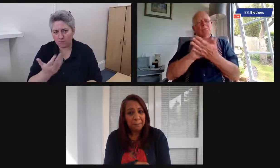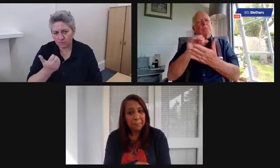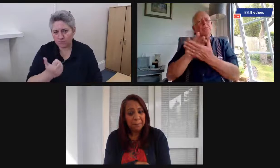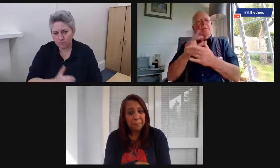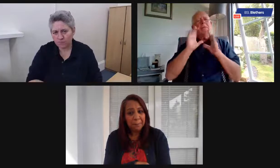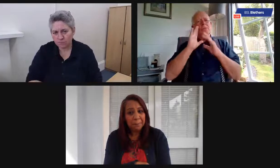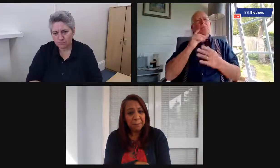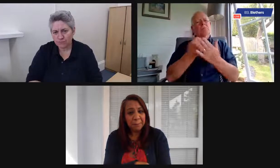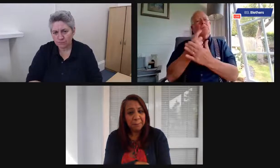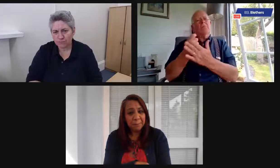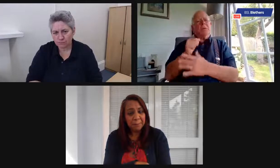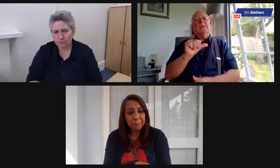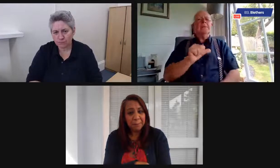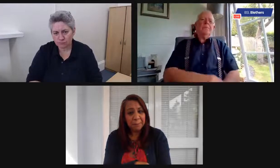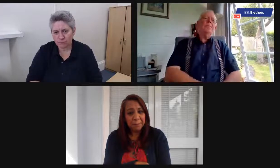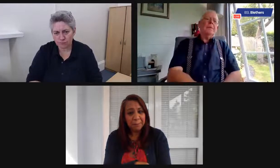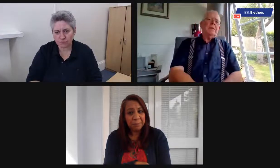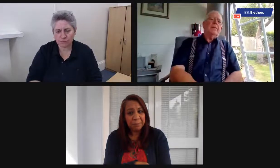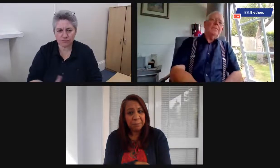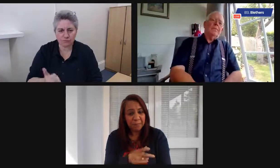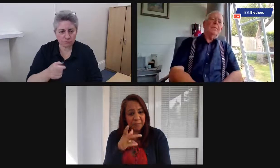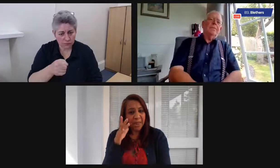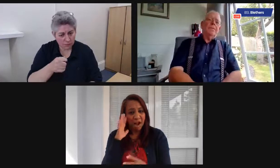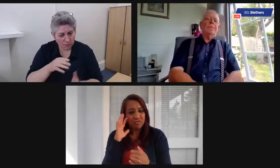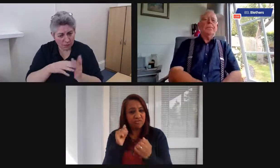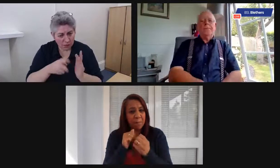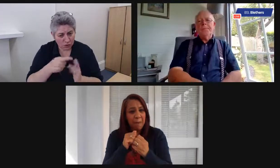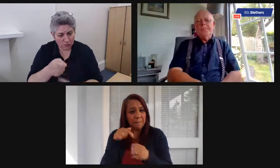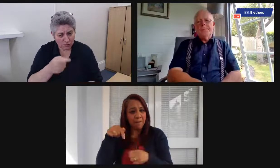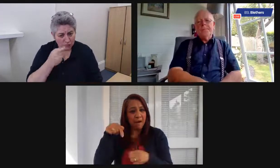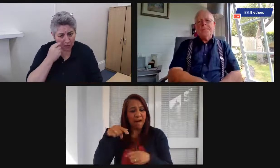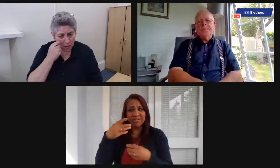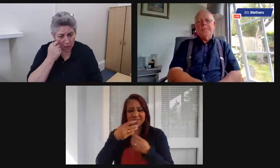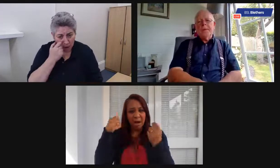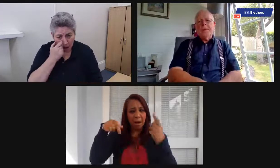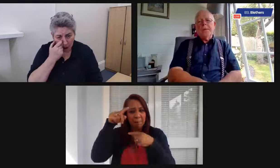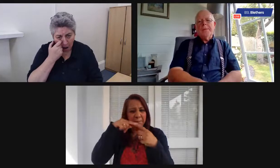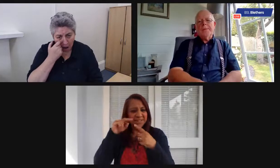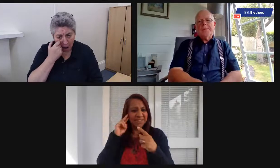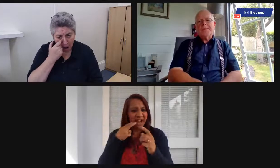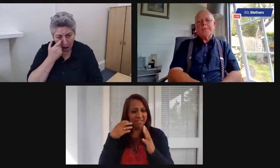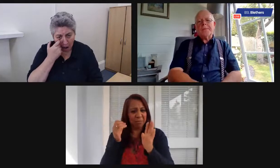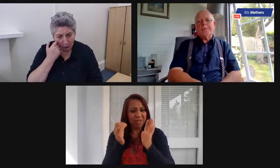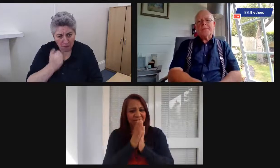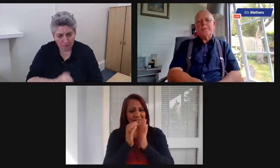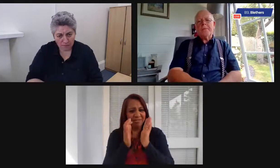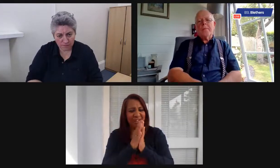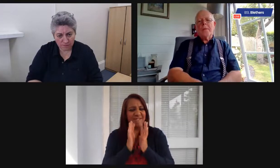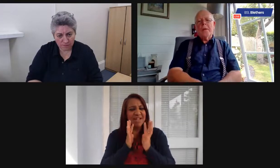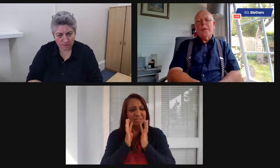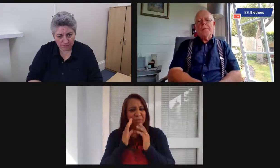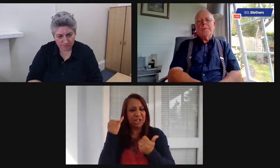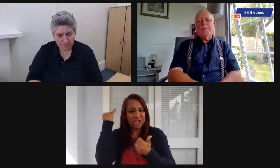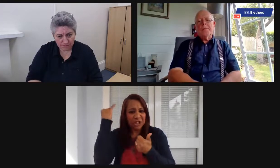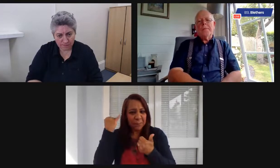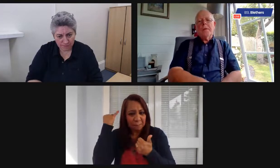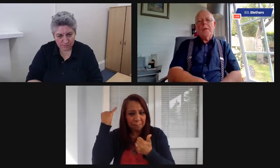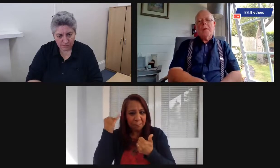lockdown, so I took lots of photographs, and then put them on Facebook. Yeah, I did a lot of that sort of stuff. Yeah, I can remember some deaf people